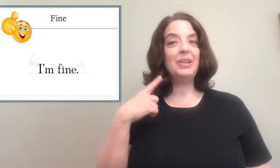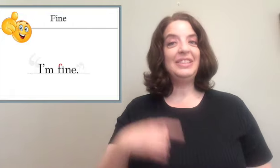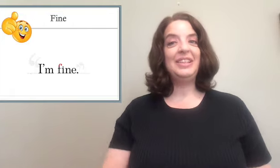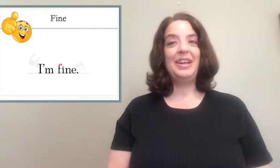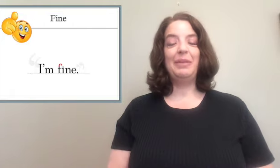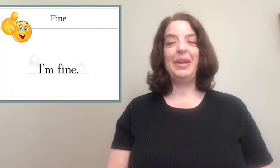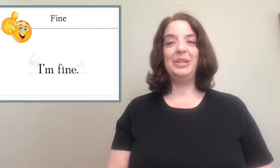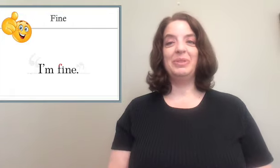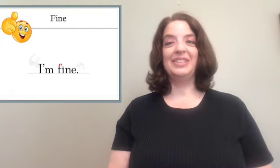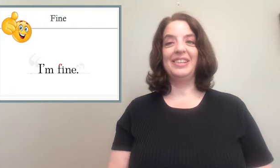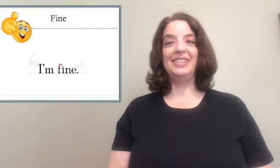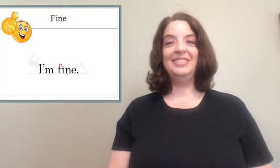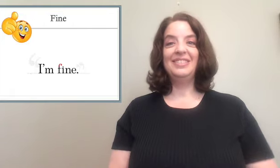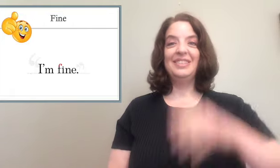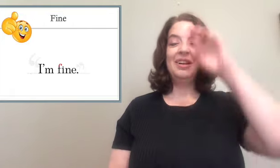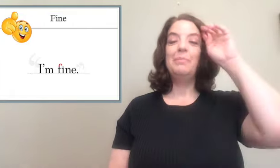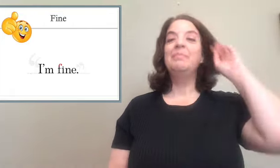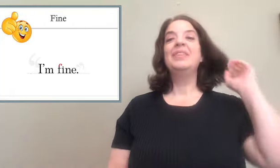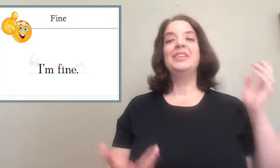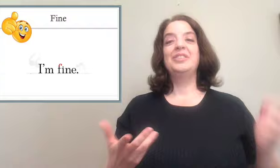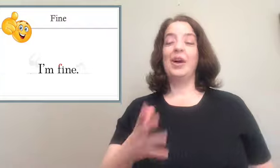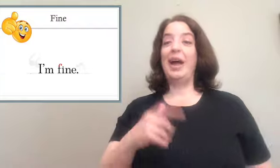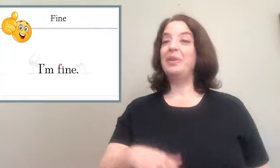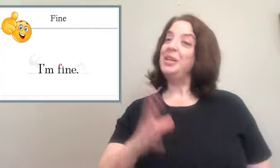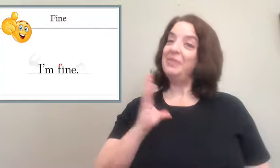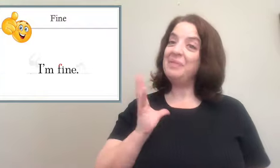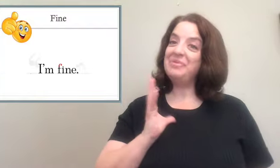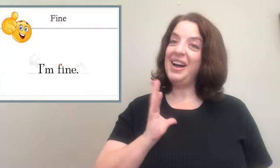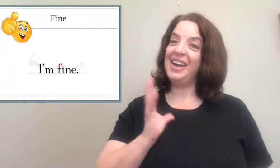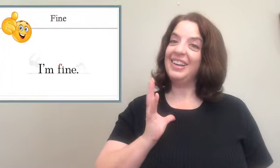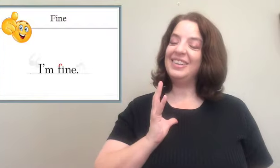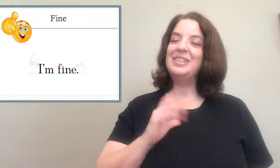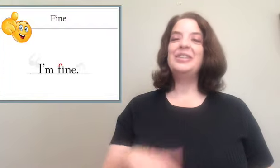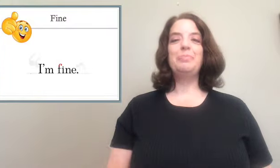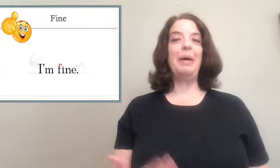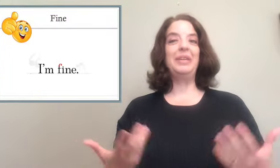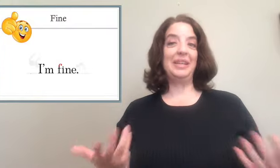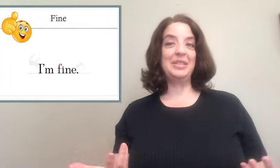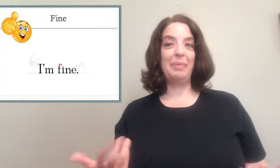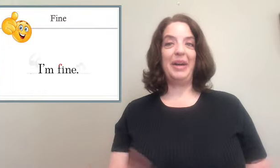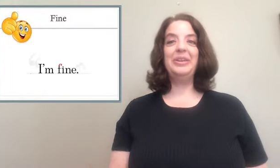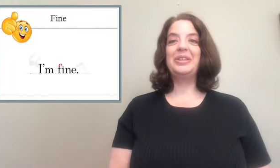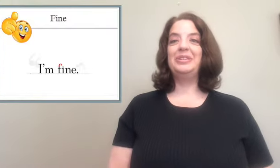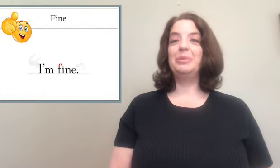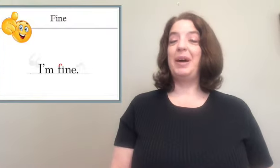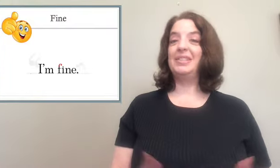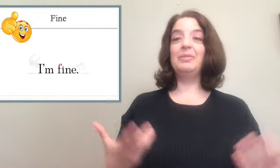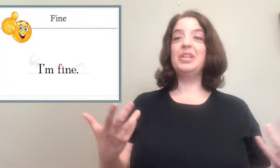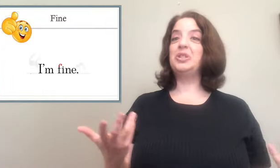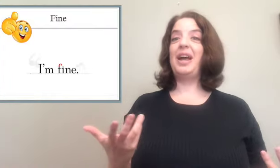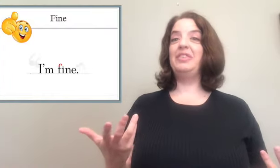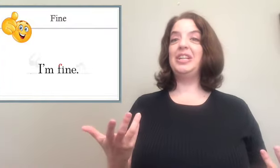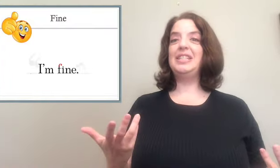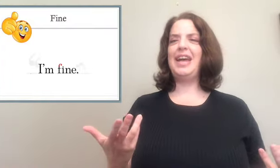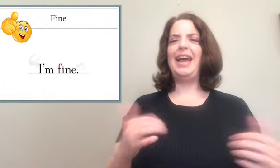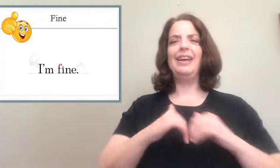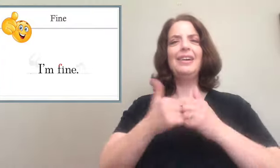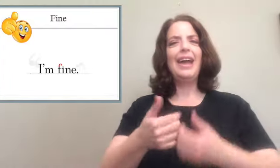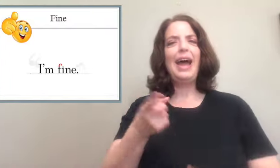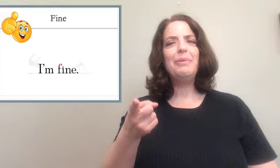need a non-manual signal. So how are you? I'm fine. You're probably going to smile. You're going to look positive because you're having a good day. How are